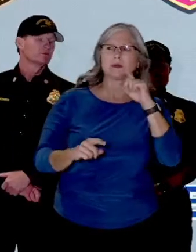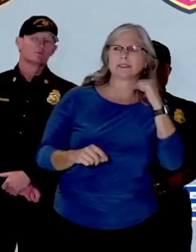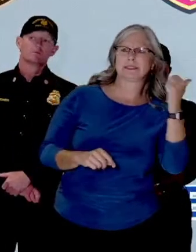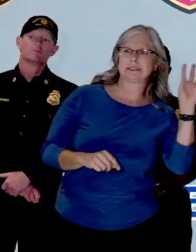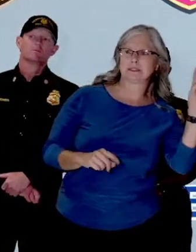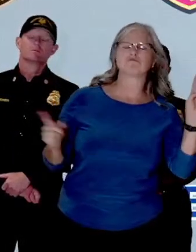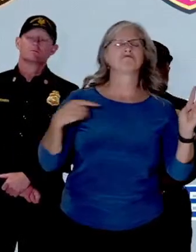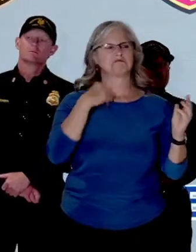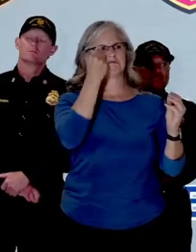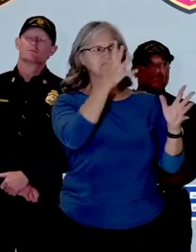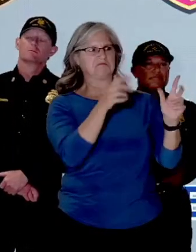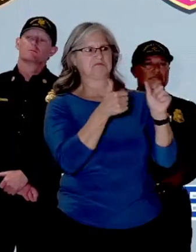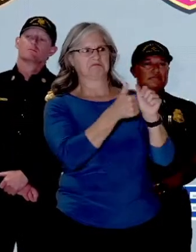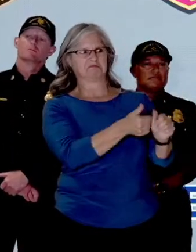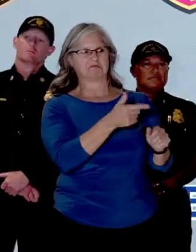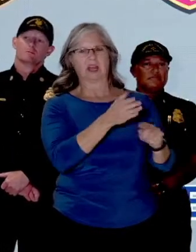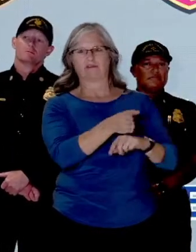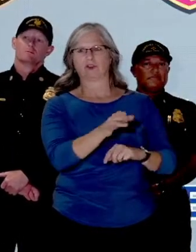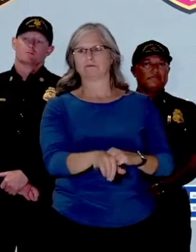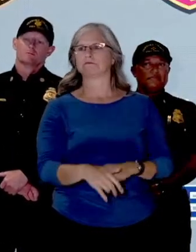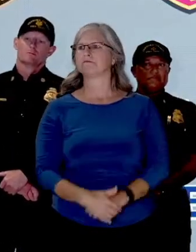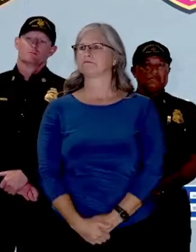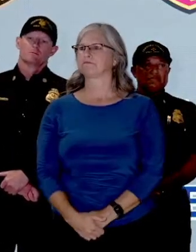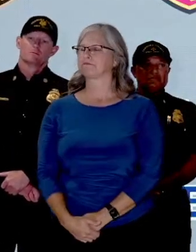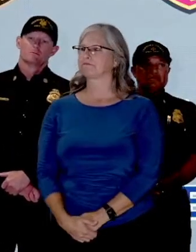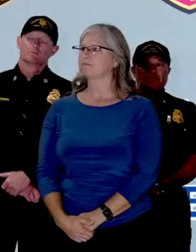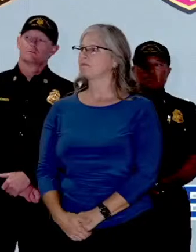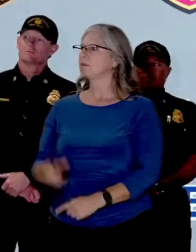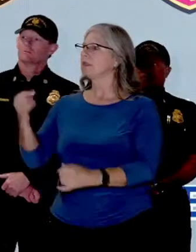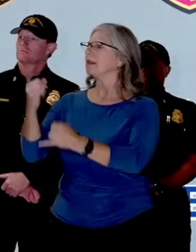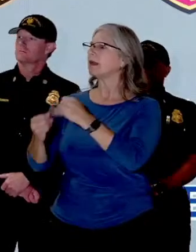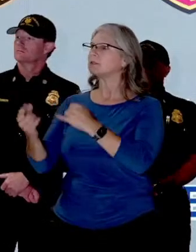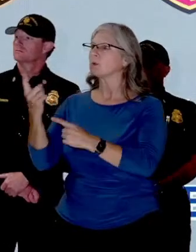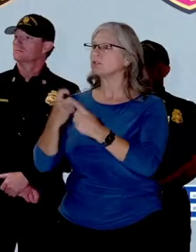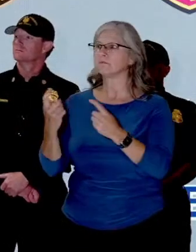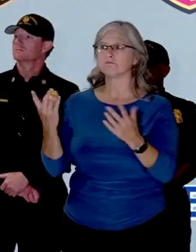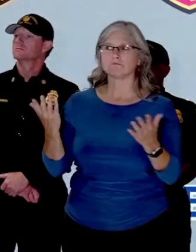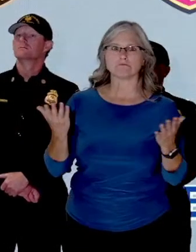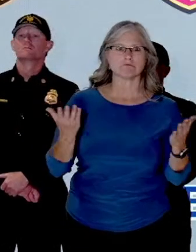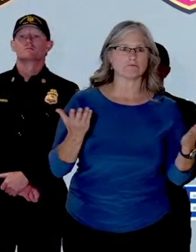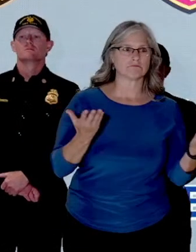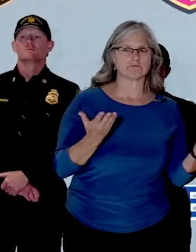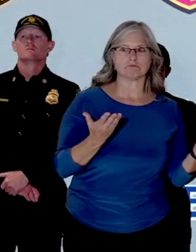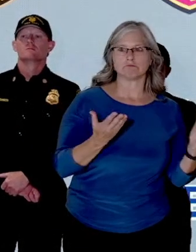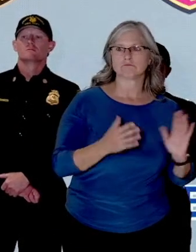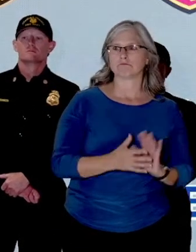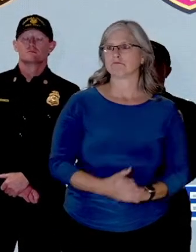I'll follow up with you after and make sure we get that information for you. Thank you. One last question from anyone?